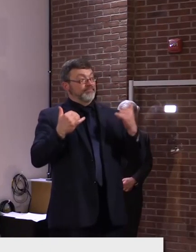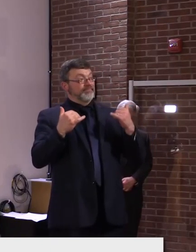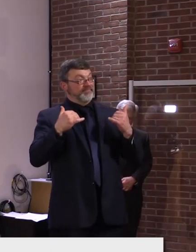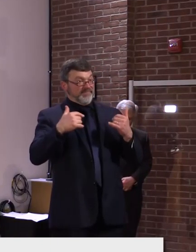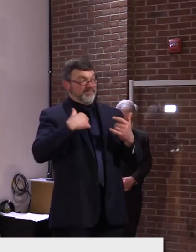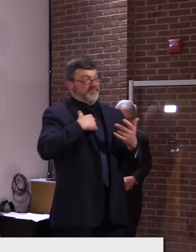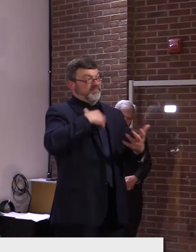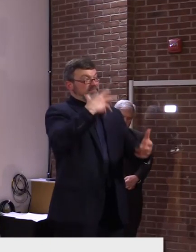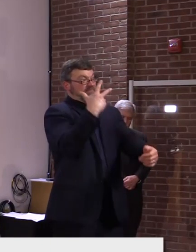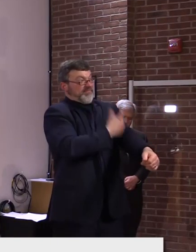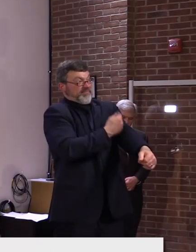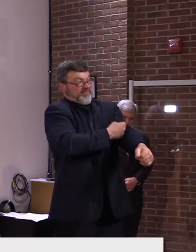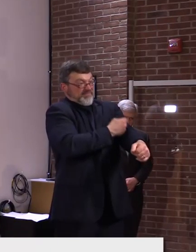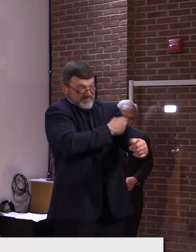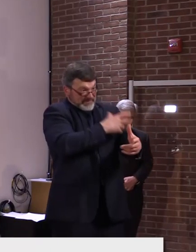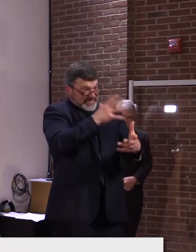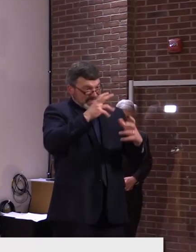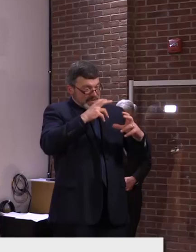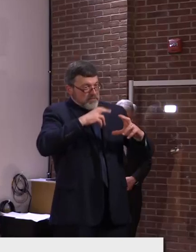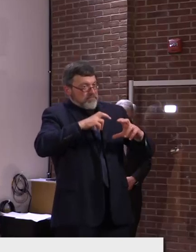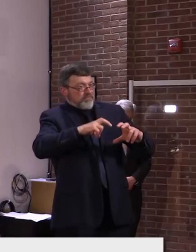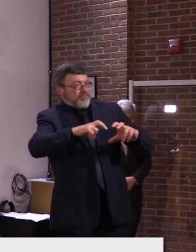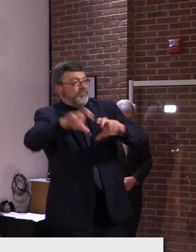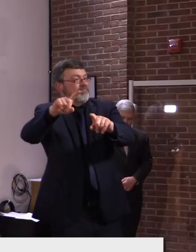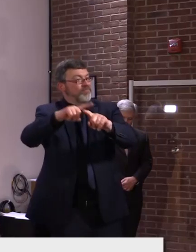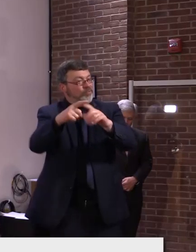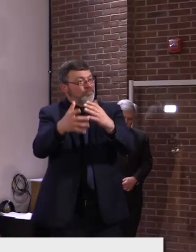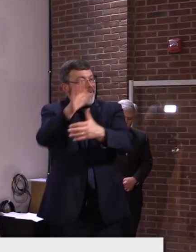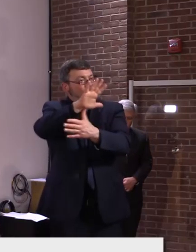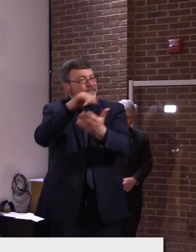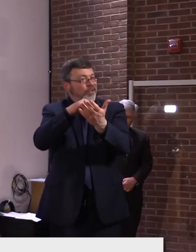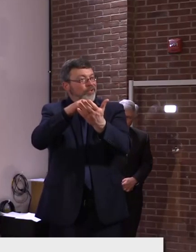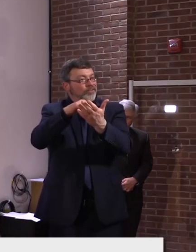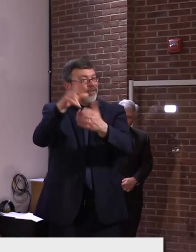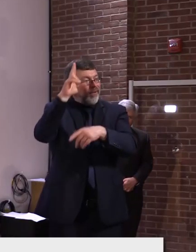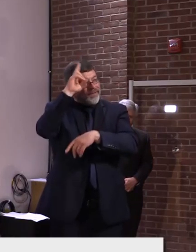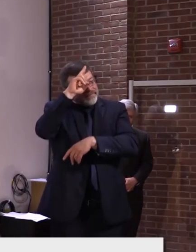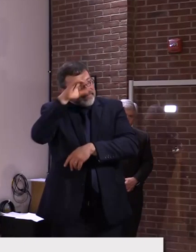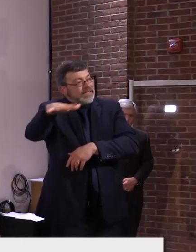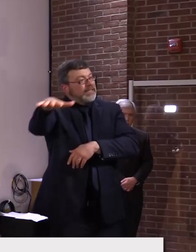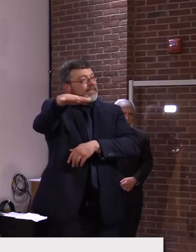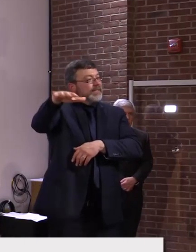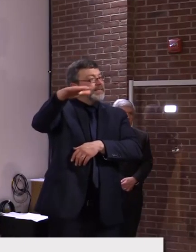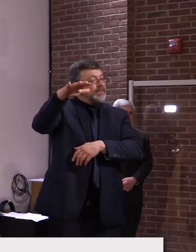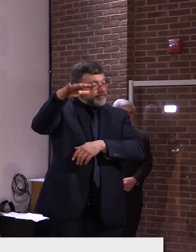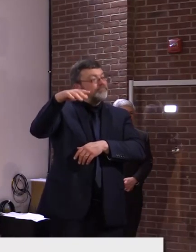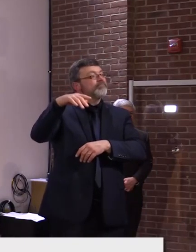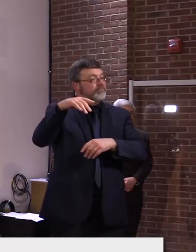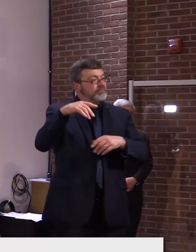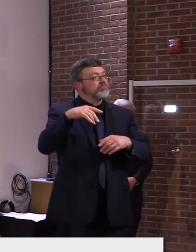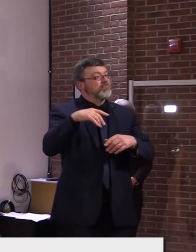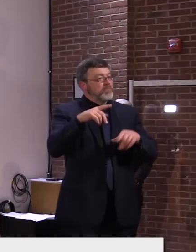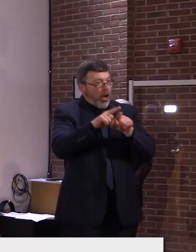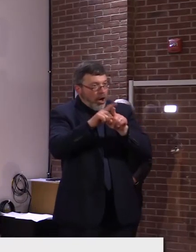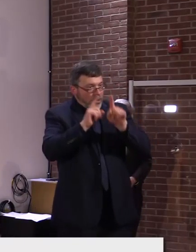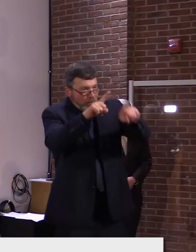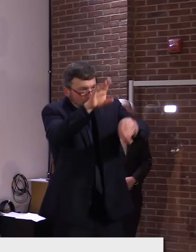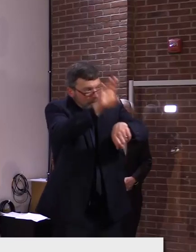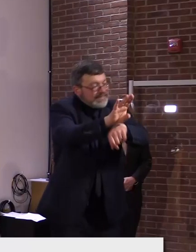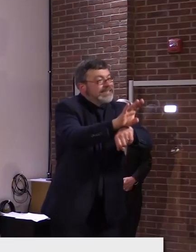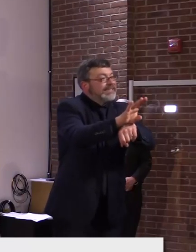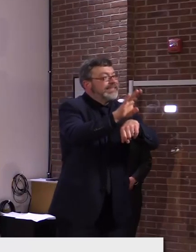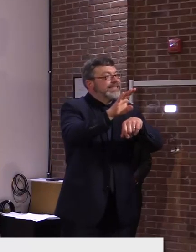people who are not yet vaccinated where they are, we must do everything we can to get them vaccinated. And that